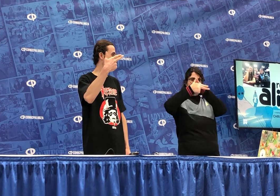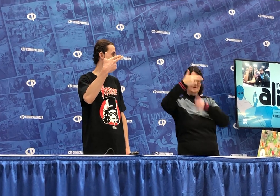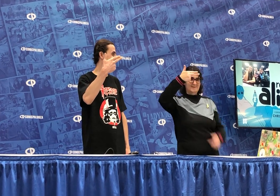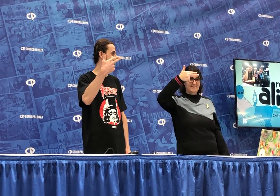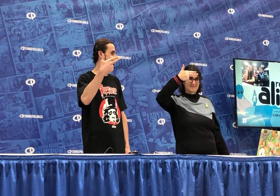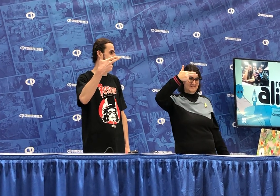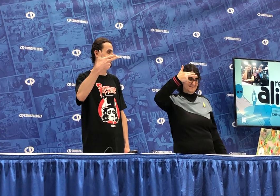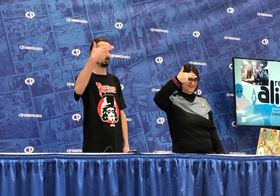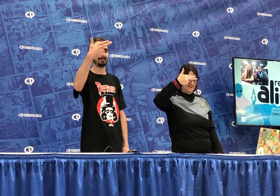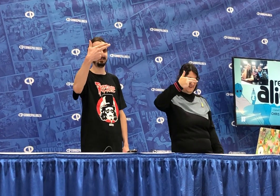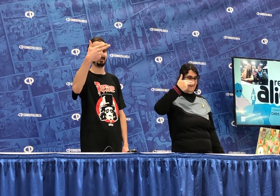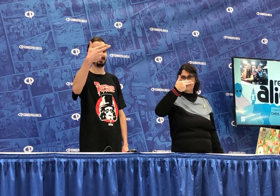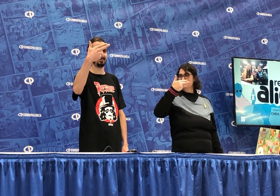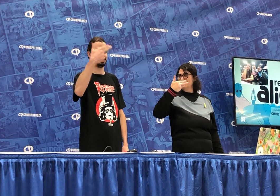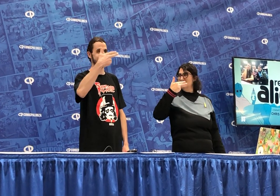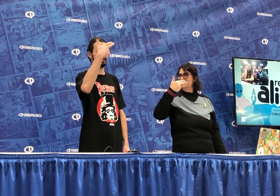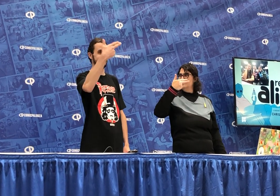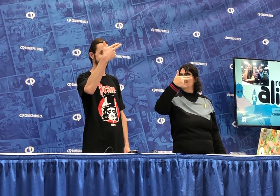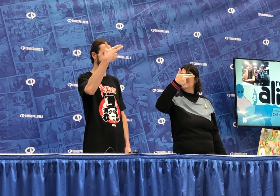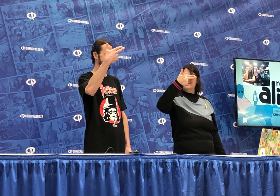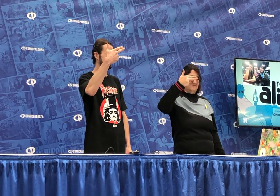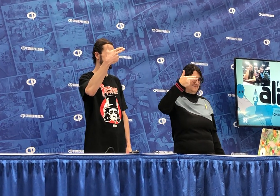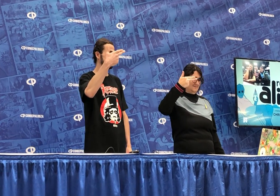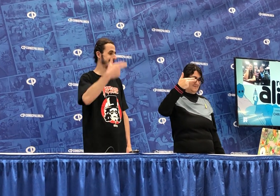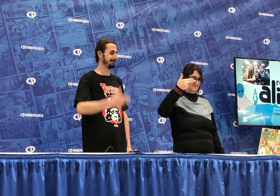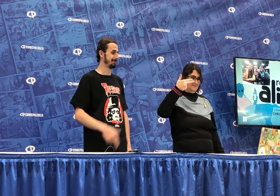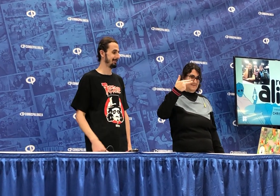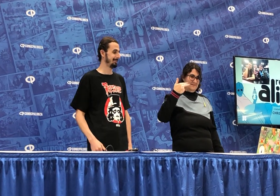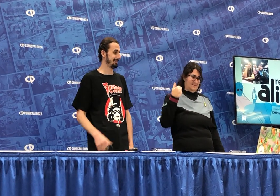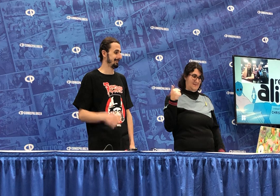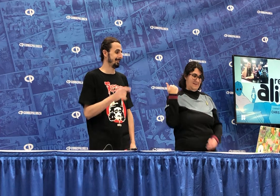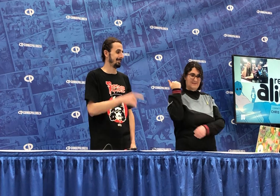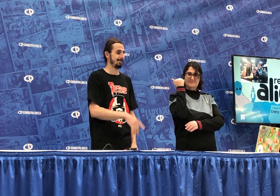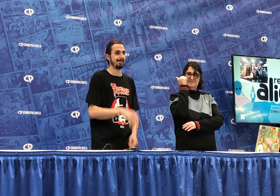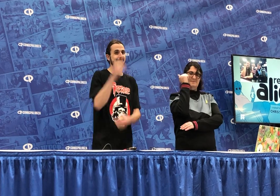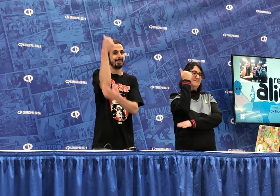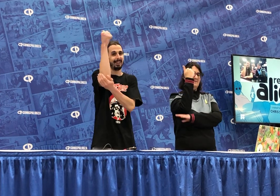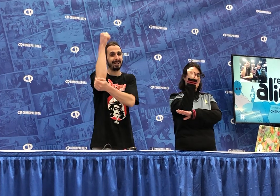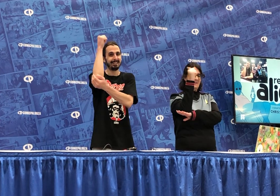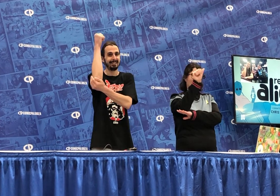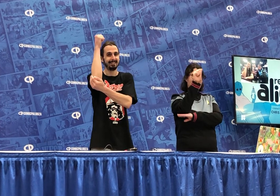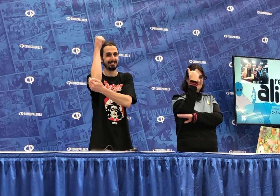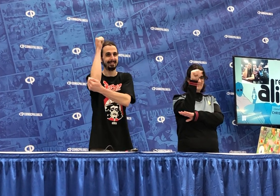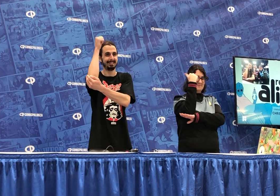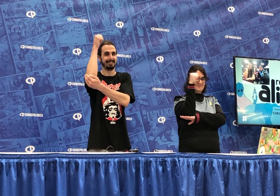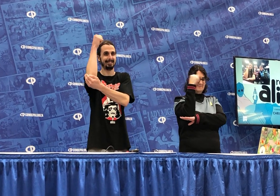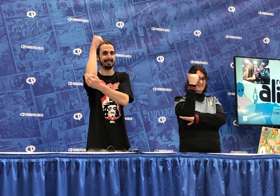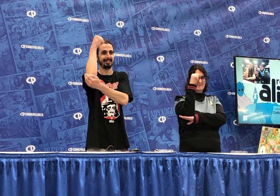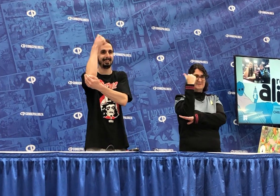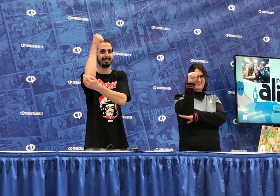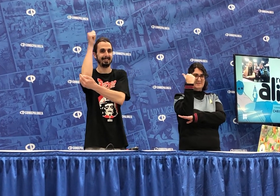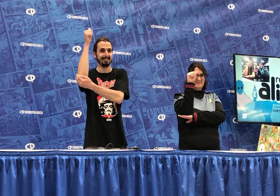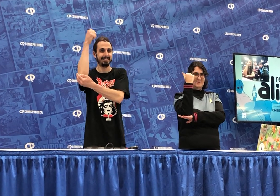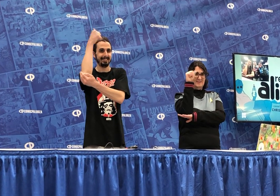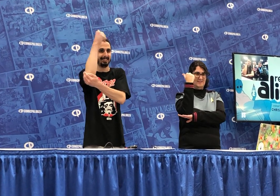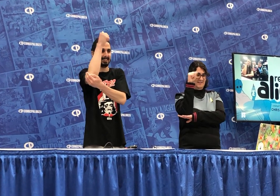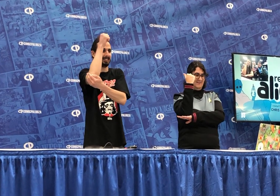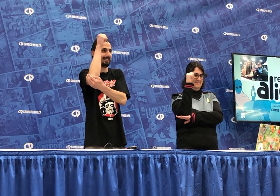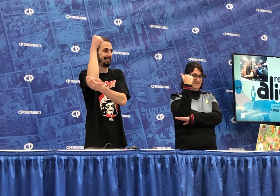Because this is your H with the thumb up. This handshake. And then Asta, and